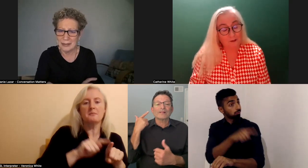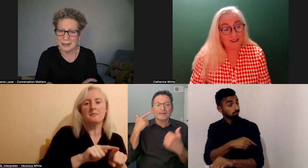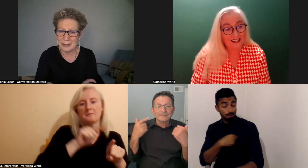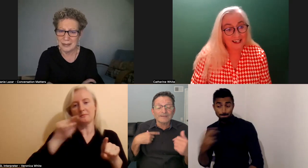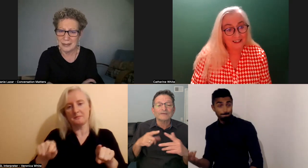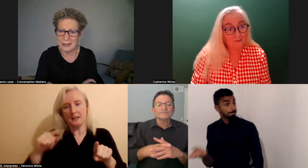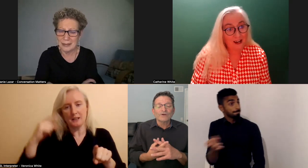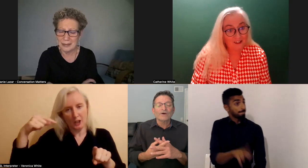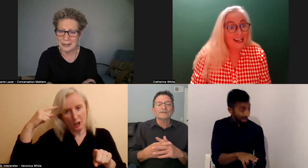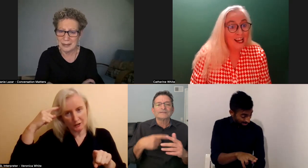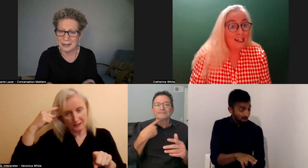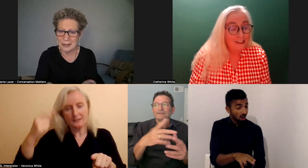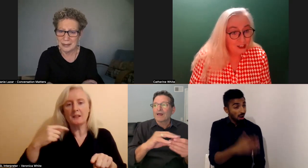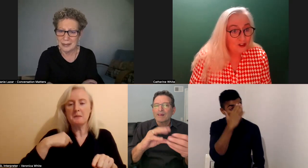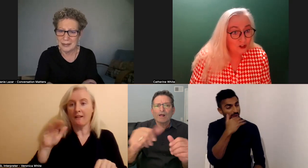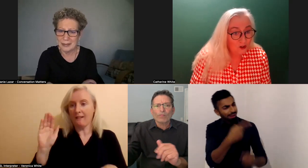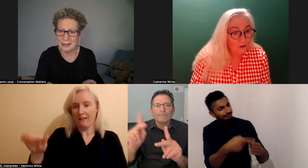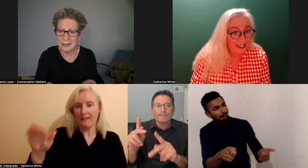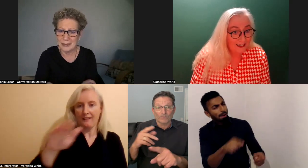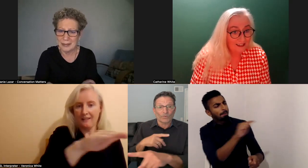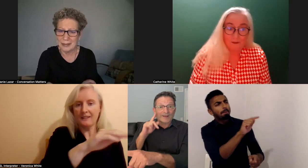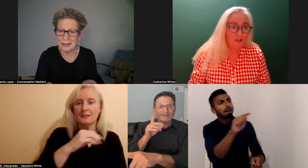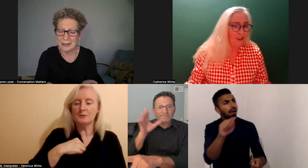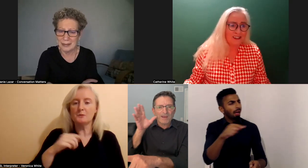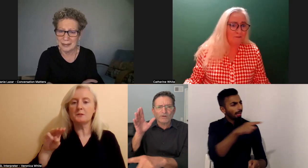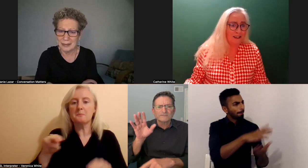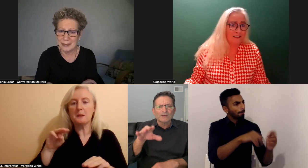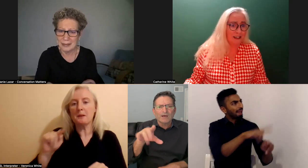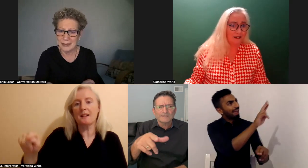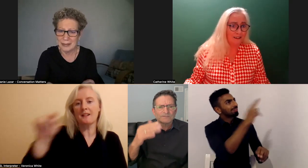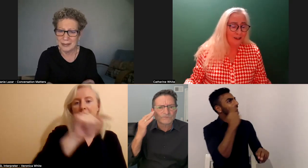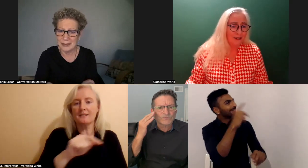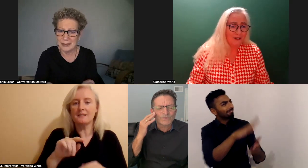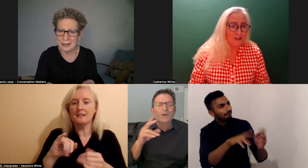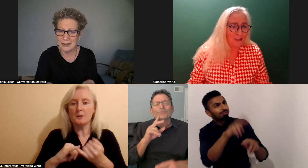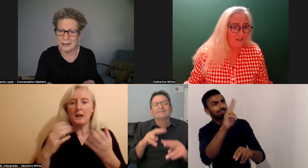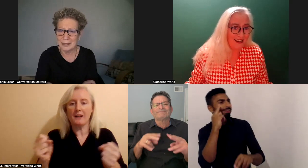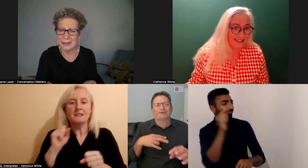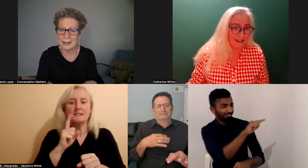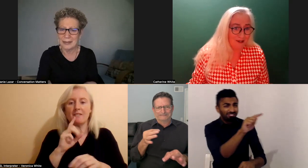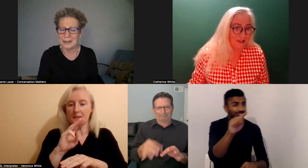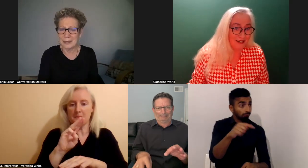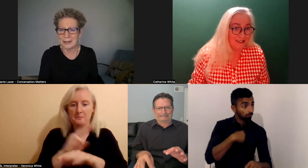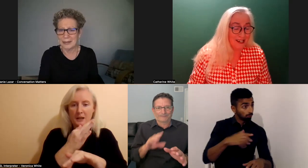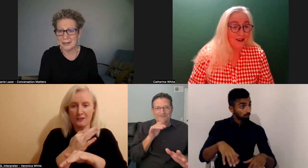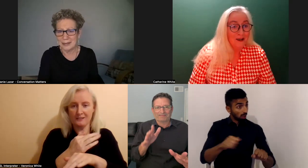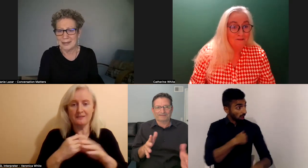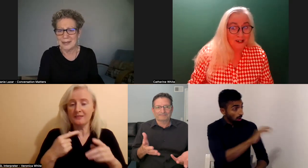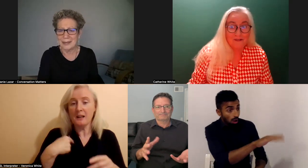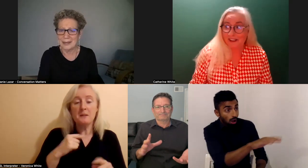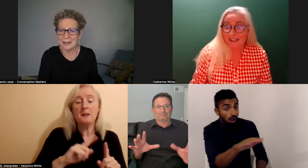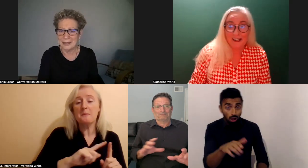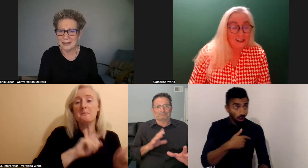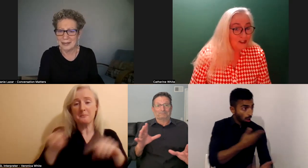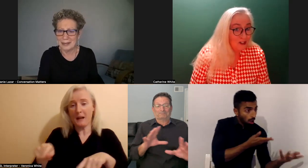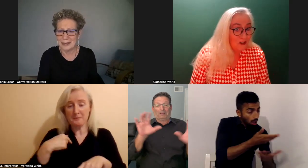other people that had deaf parents, did you know we had an, it was very simplistic. There was nothing fancy about what I was saying, but